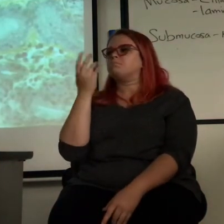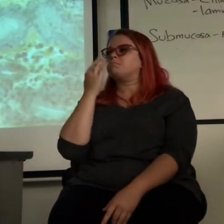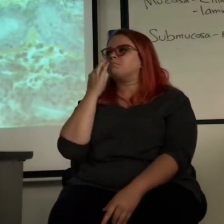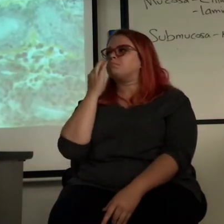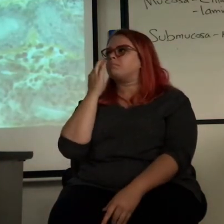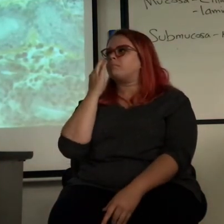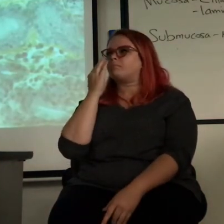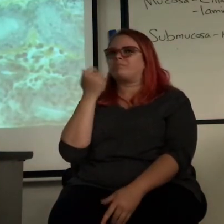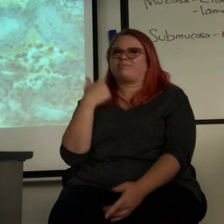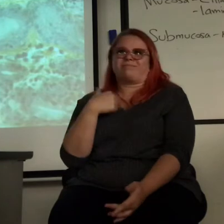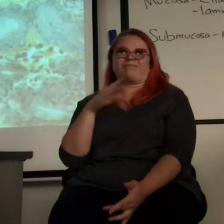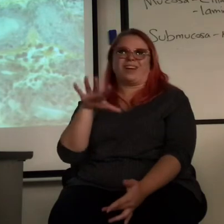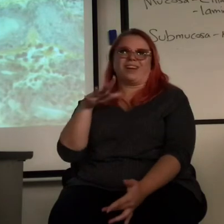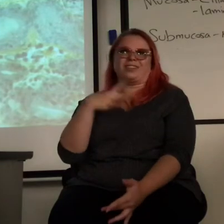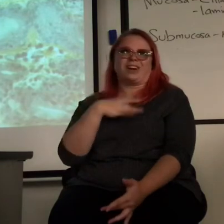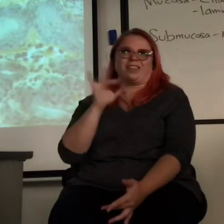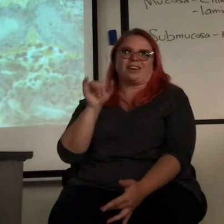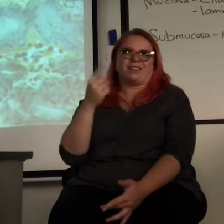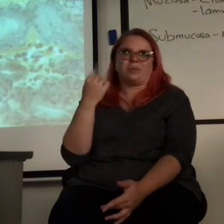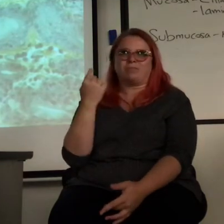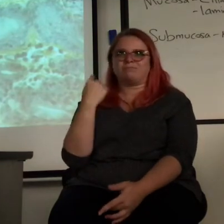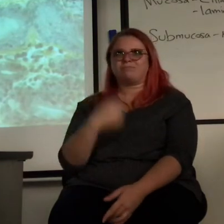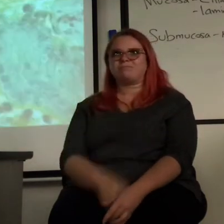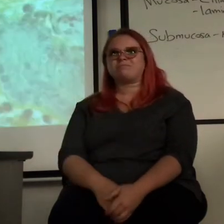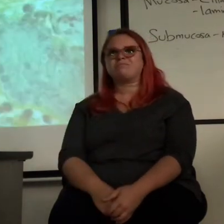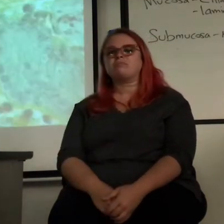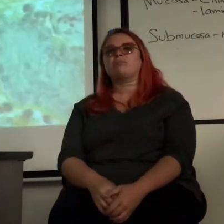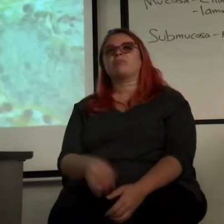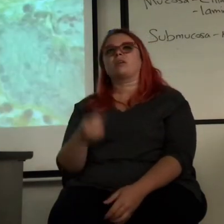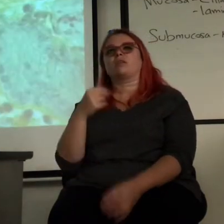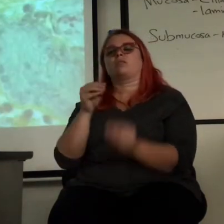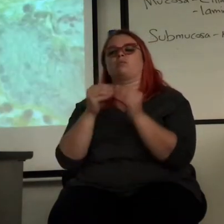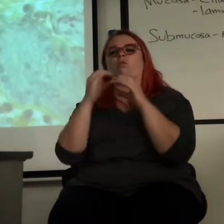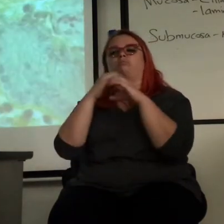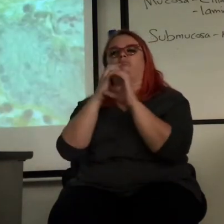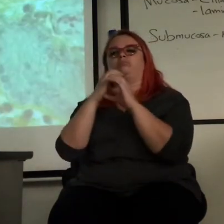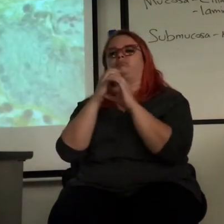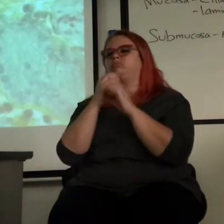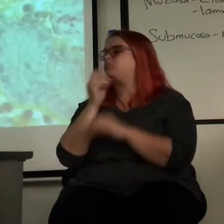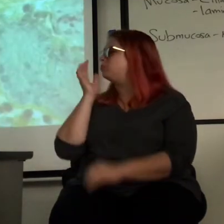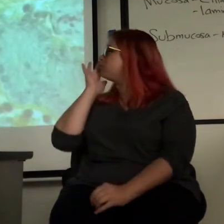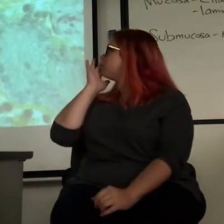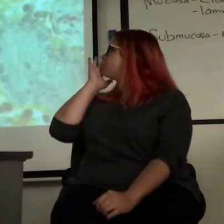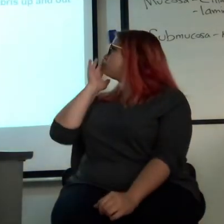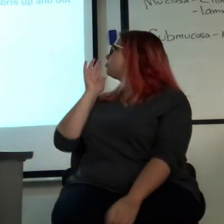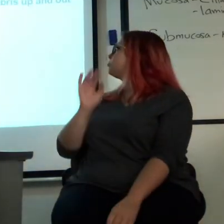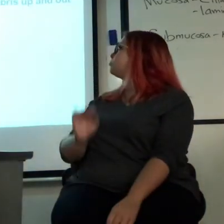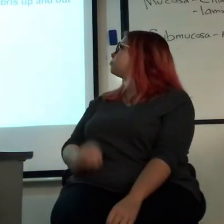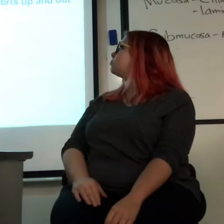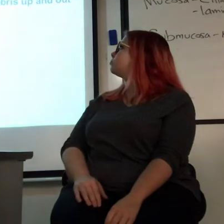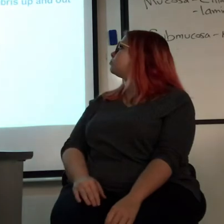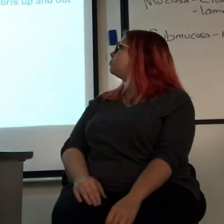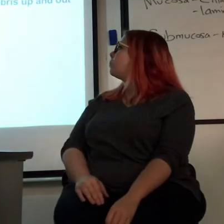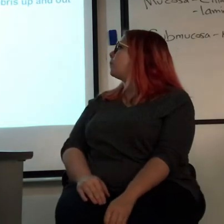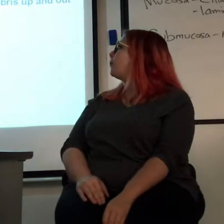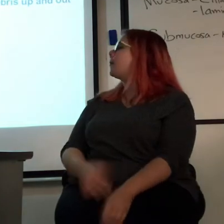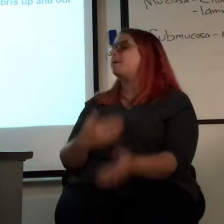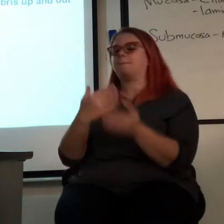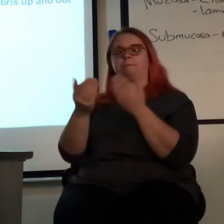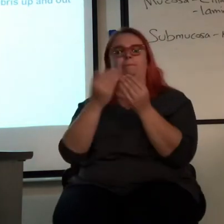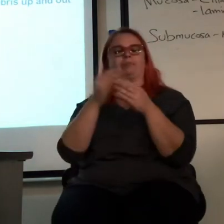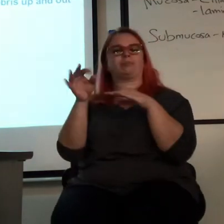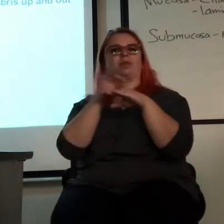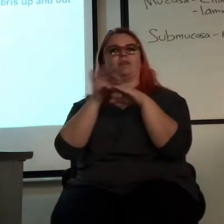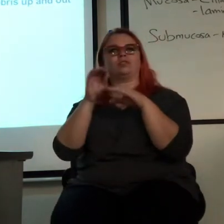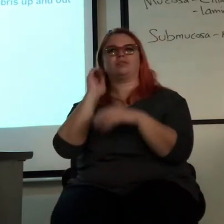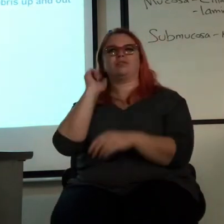I just kind of like that one. Yeah, there's a closer view of it. Anyways, the function of all the mucus